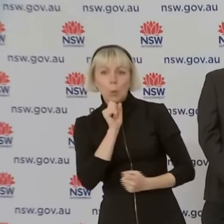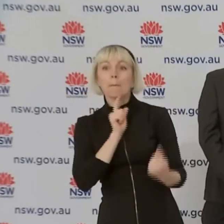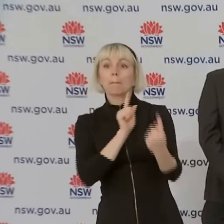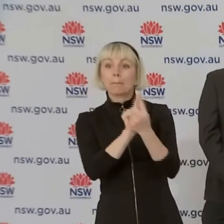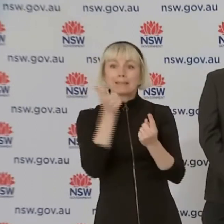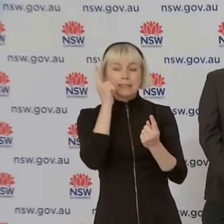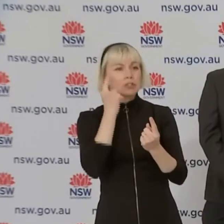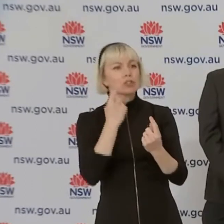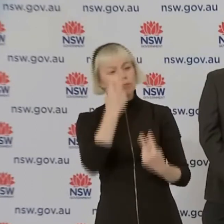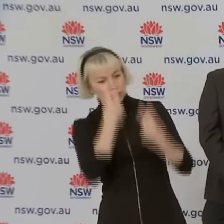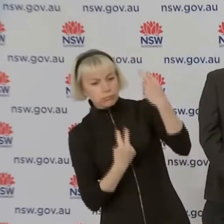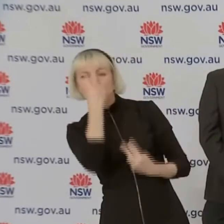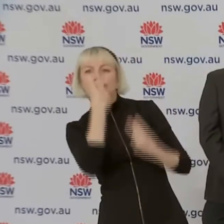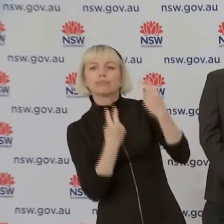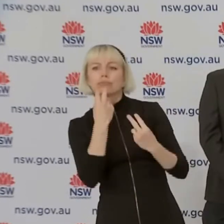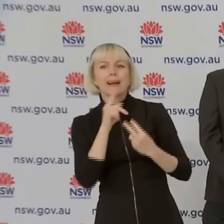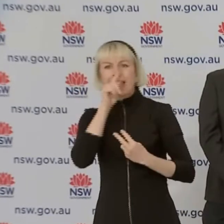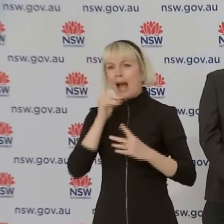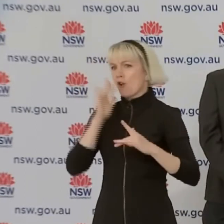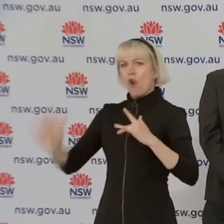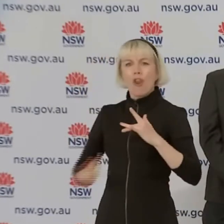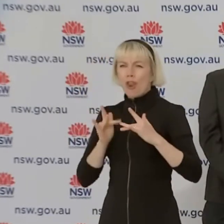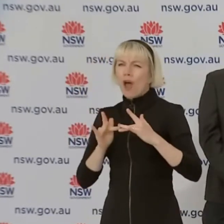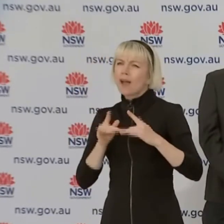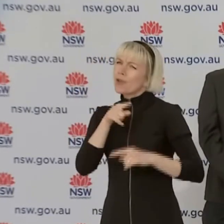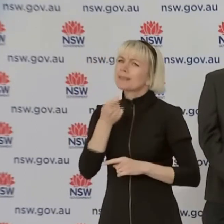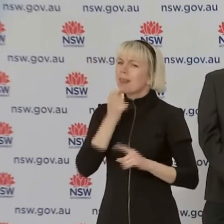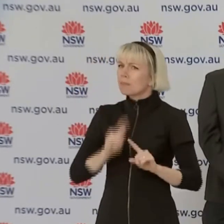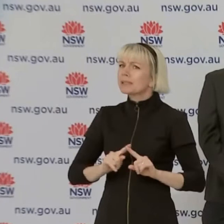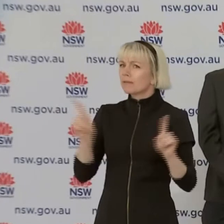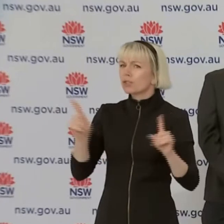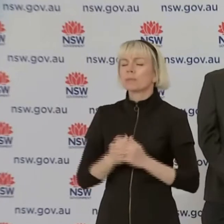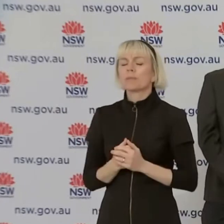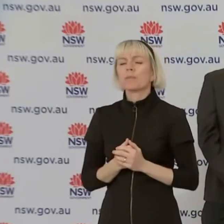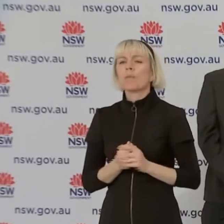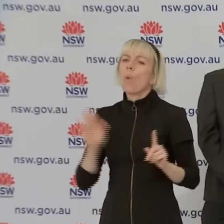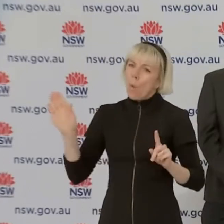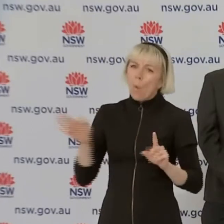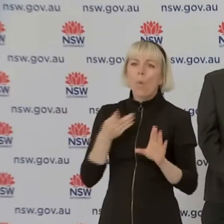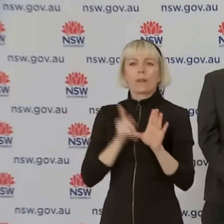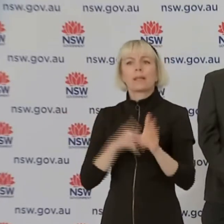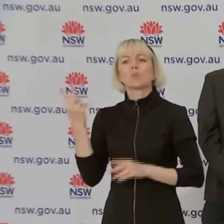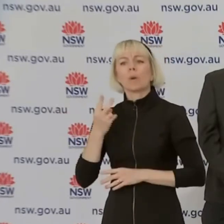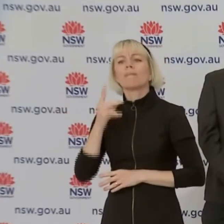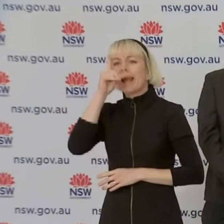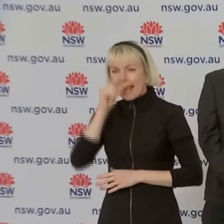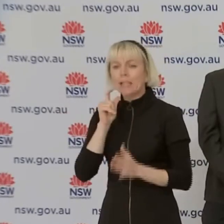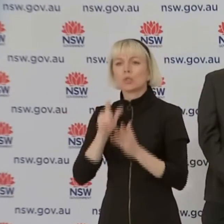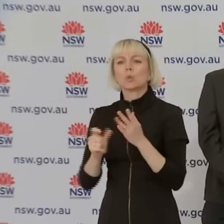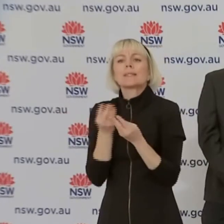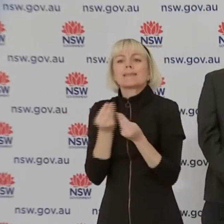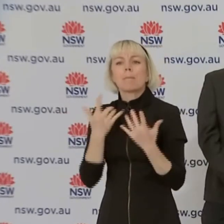every child, every student will have the opportunity to sit for their exams in October. But that's why it's so critical for us to vaccinate the